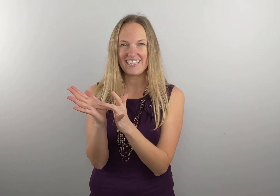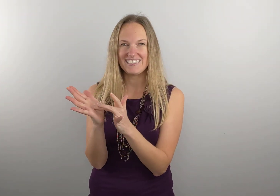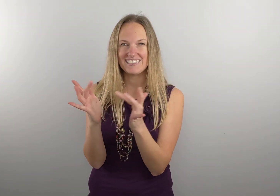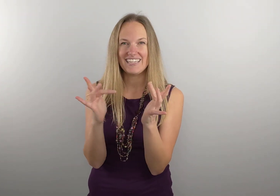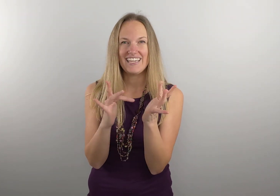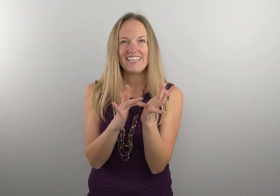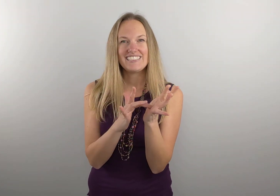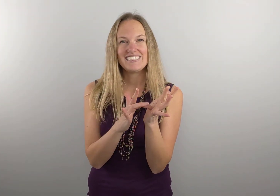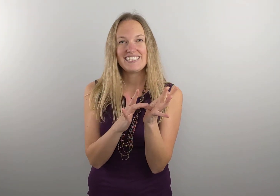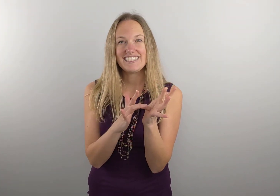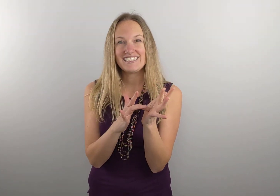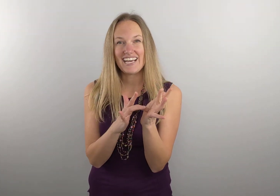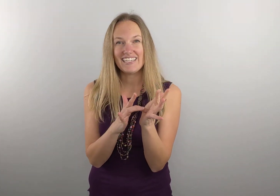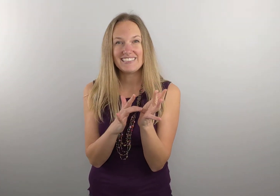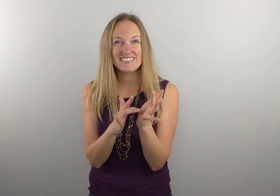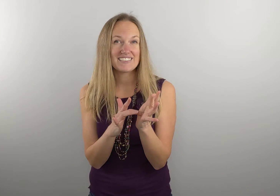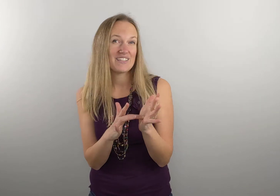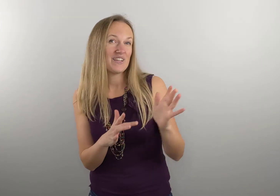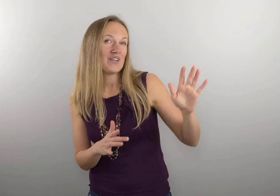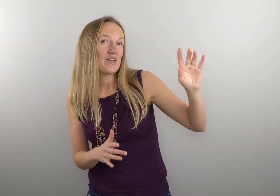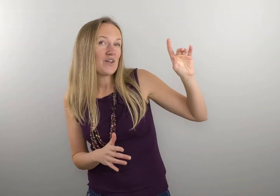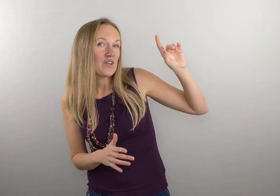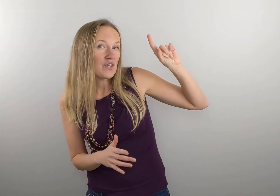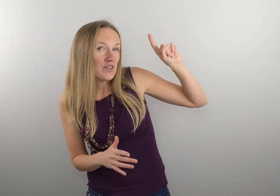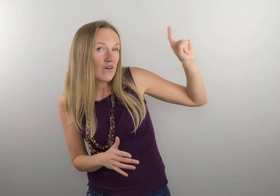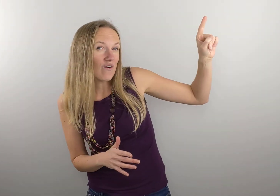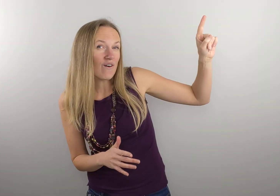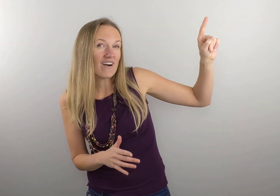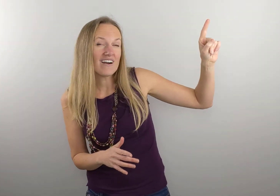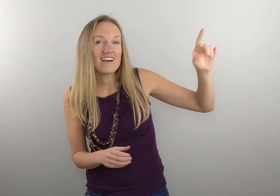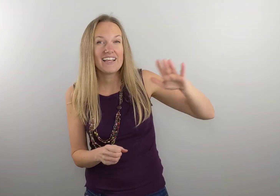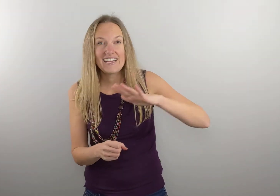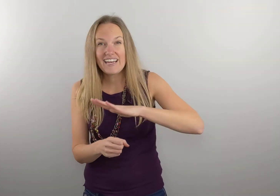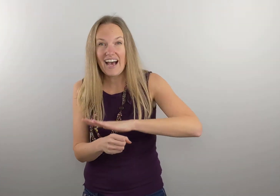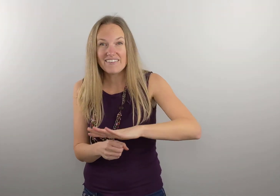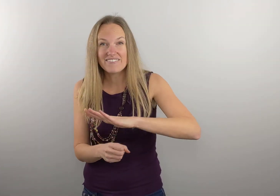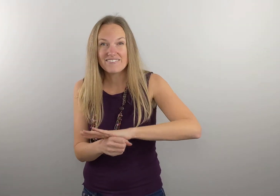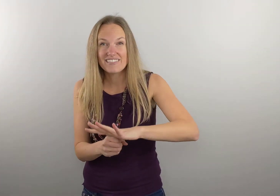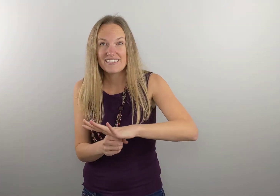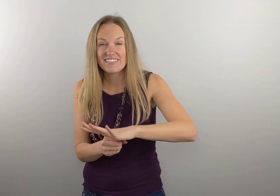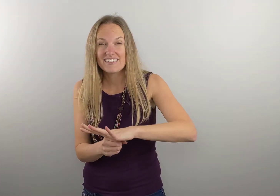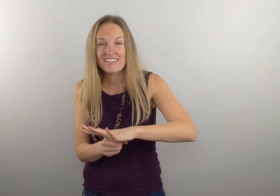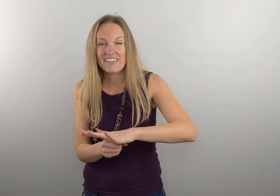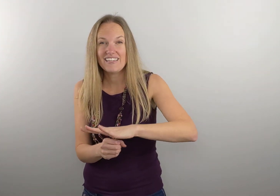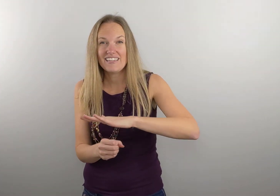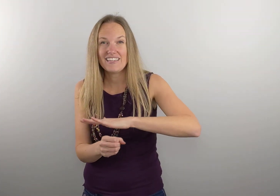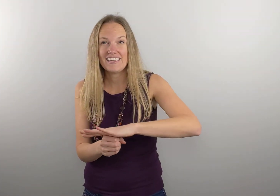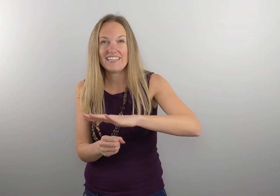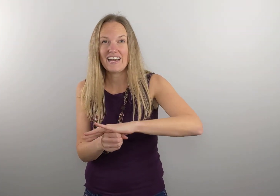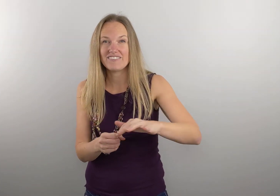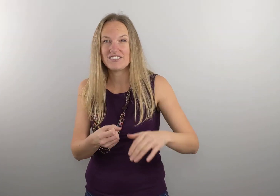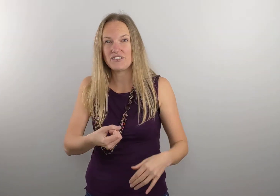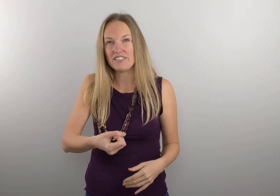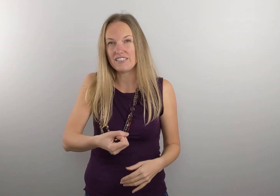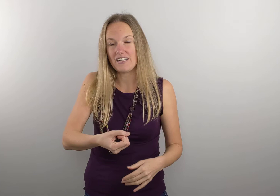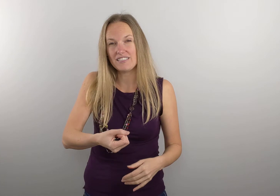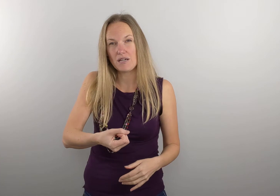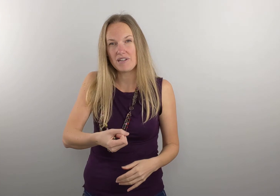hands. Jesus, you're enough. Okay, enough. So your non-dominant hand